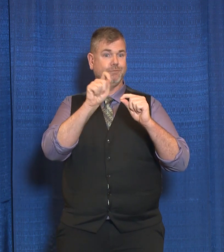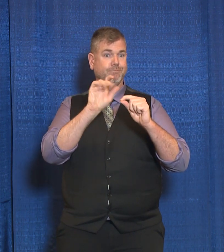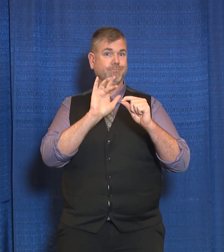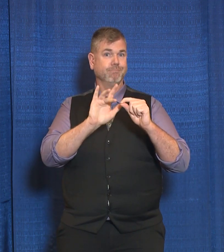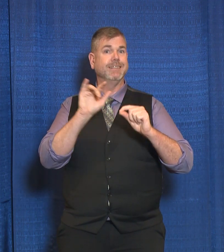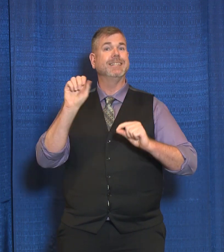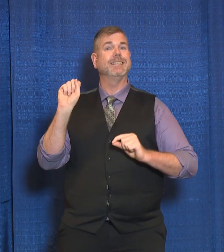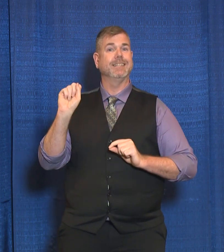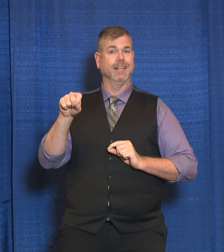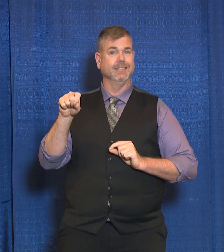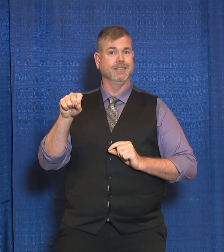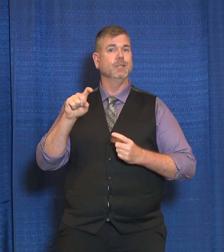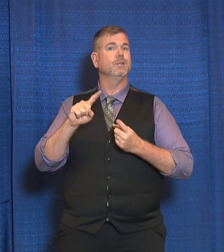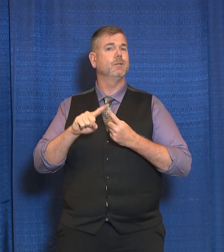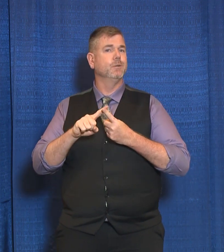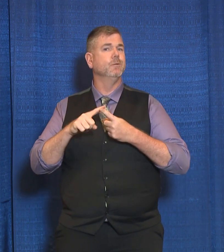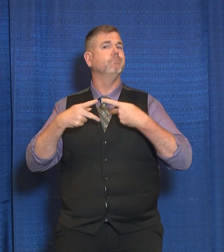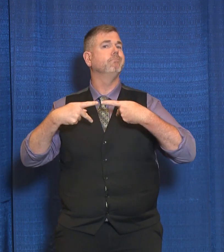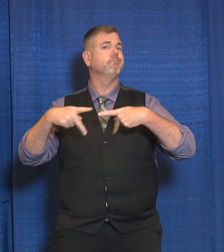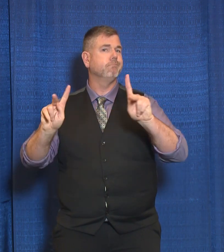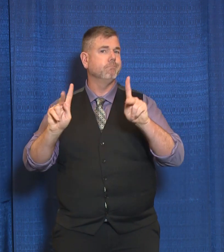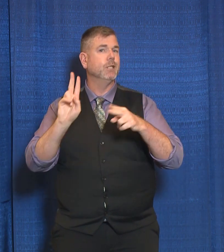Vehicles DMV signature.